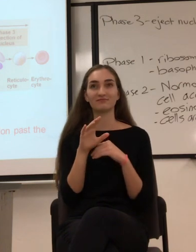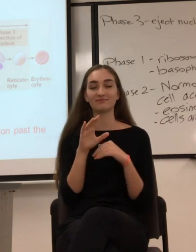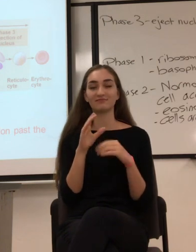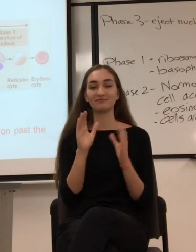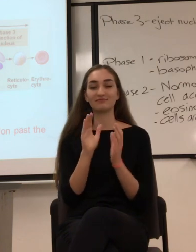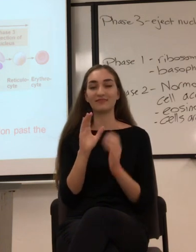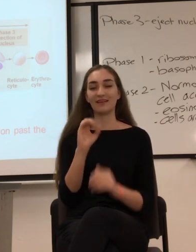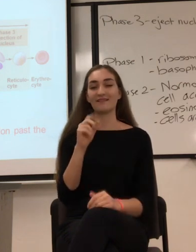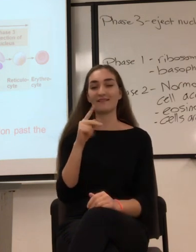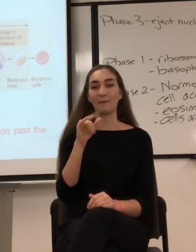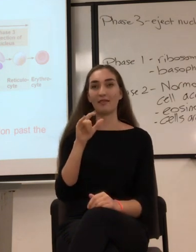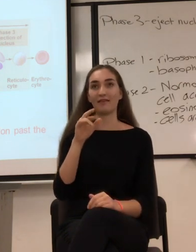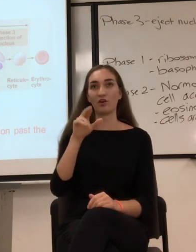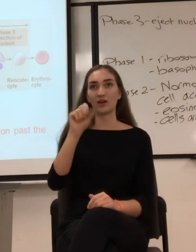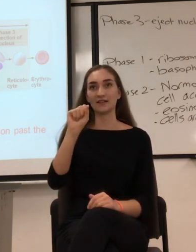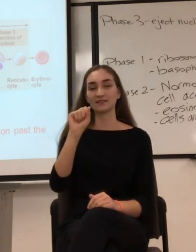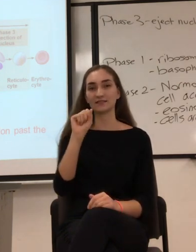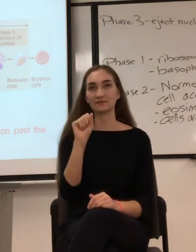capillaries, let a cell in.